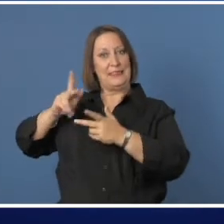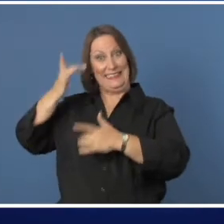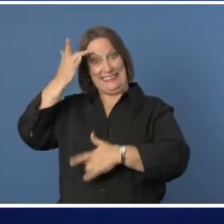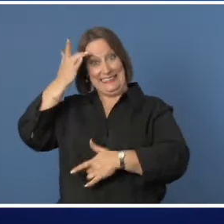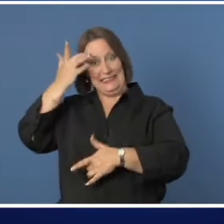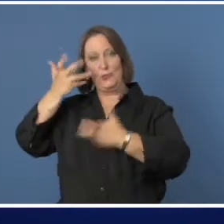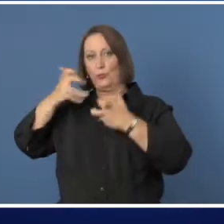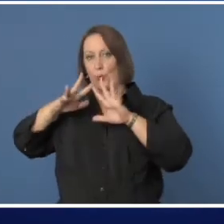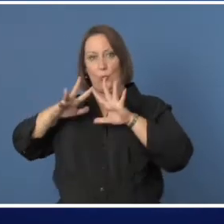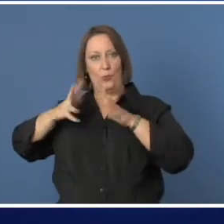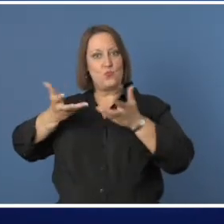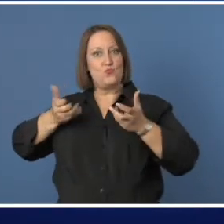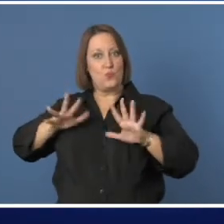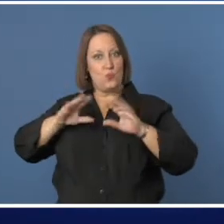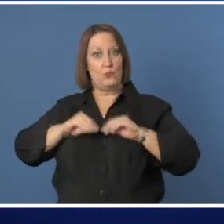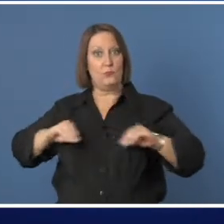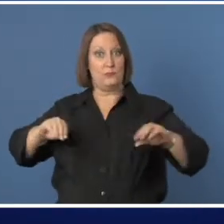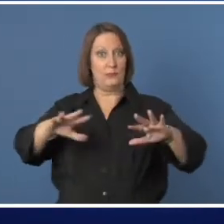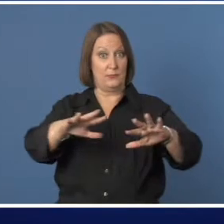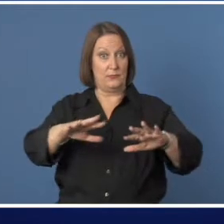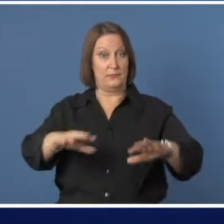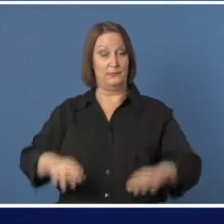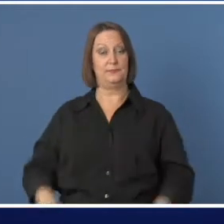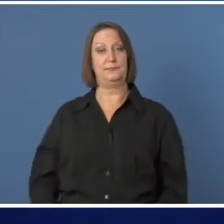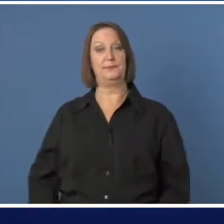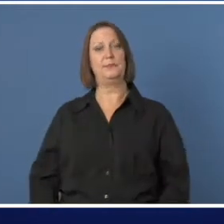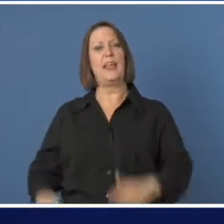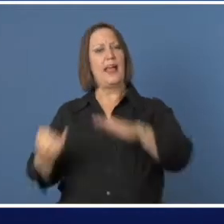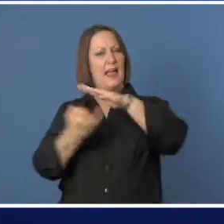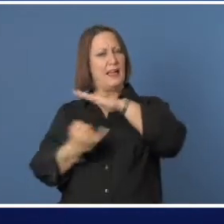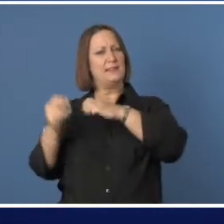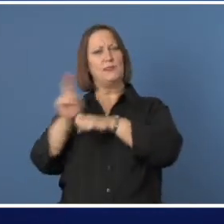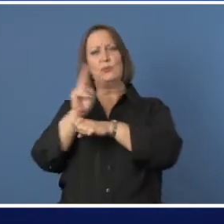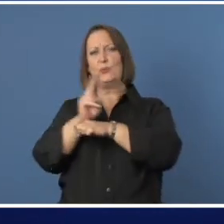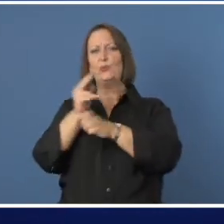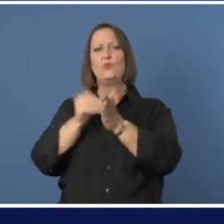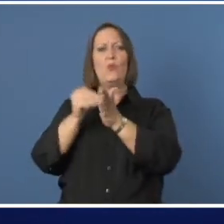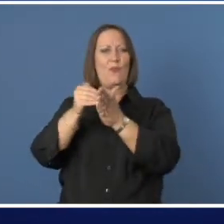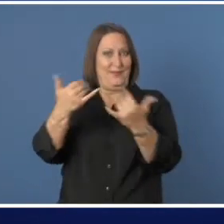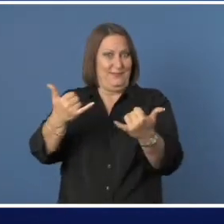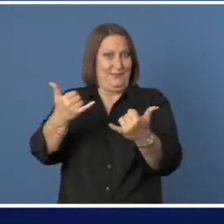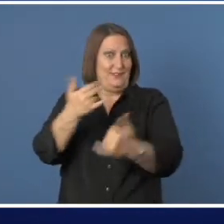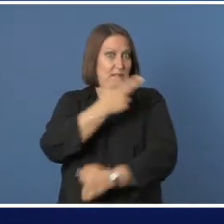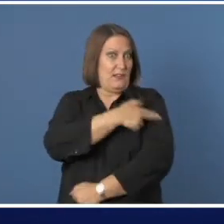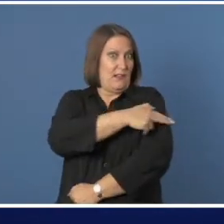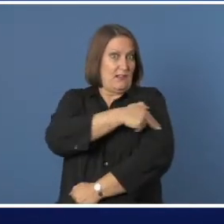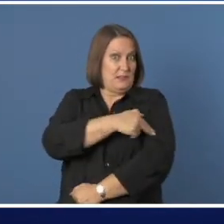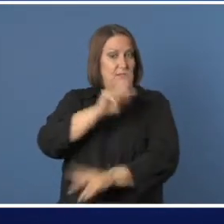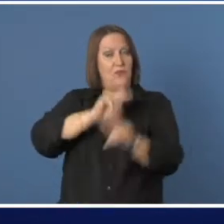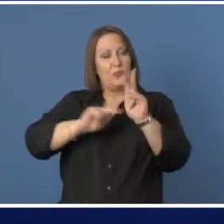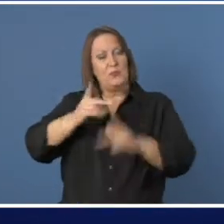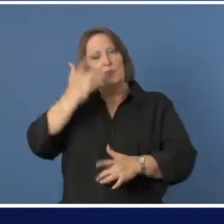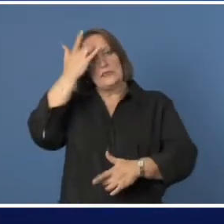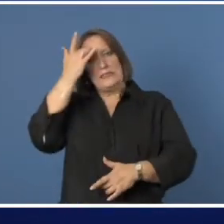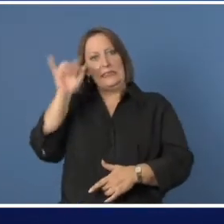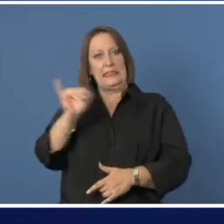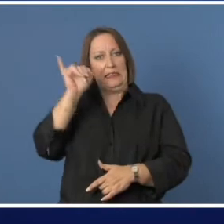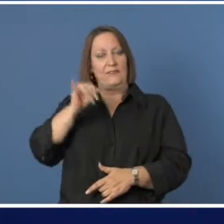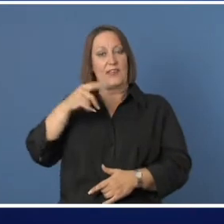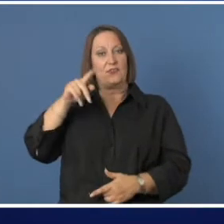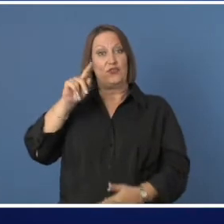to stop the spread of that illness. Isolation is a standard procedure used in hospitals